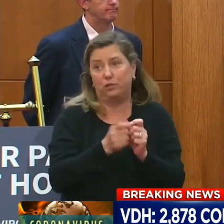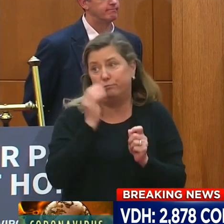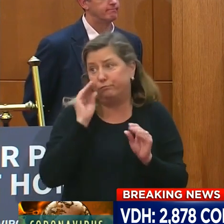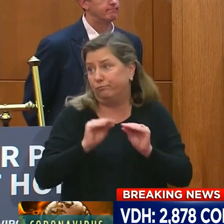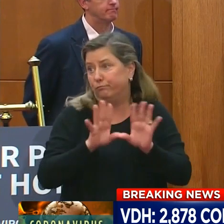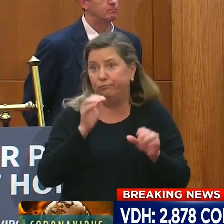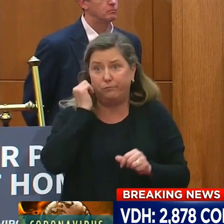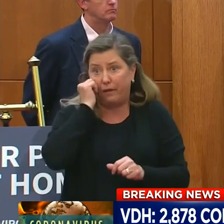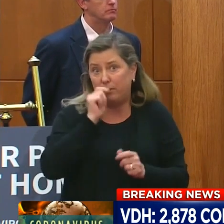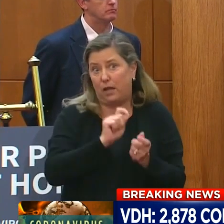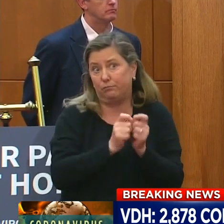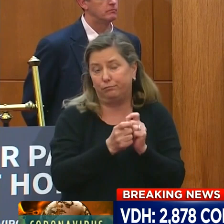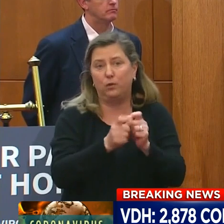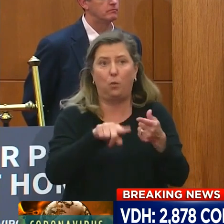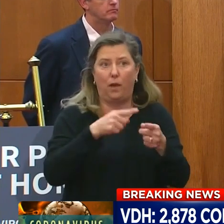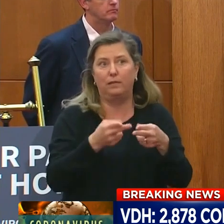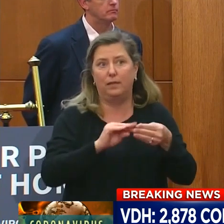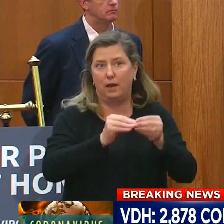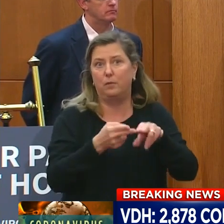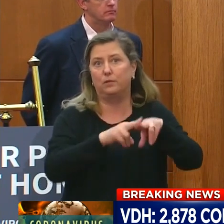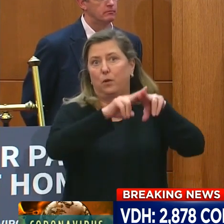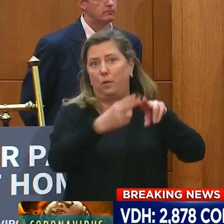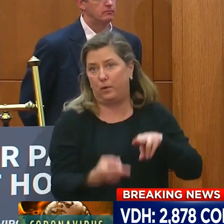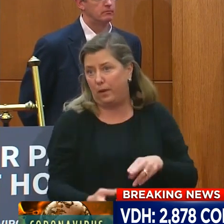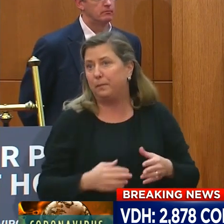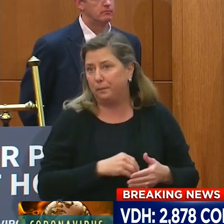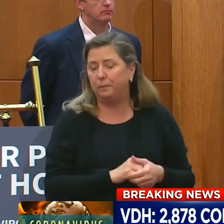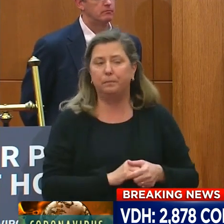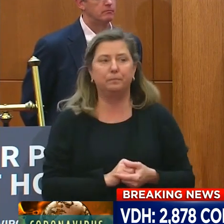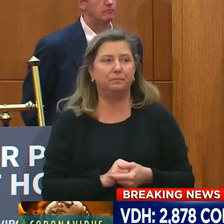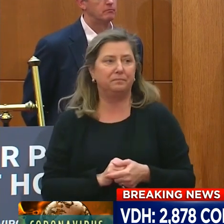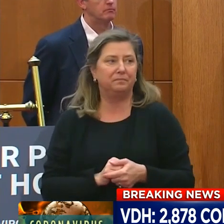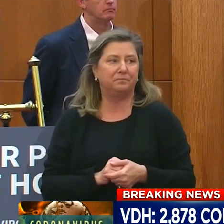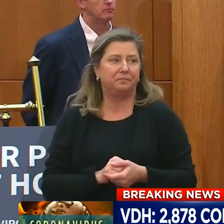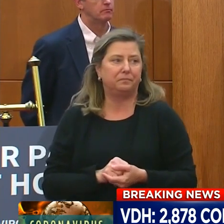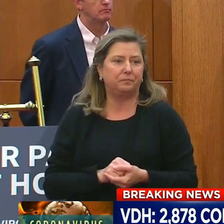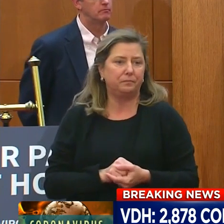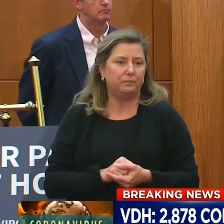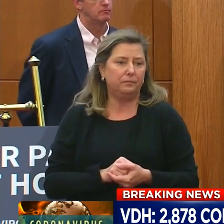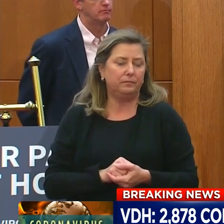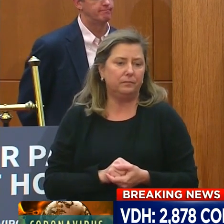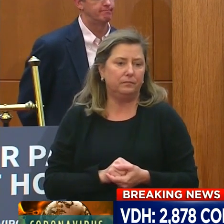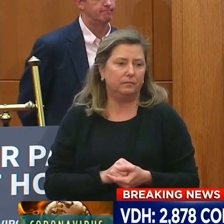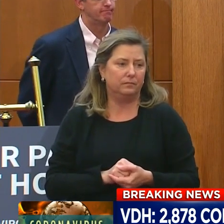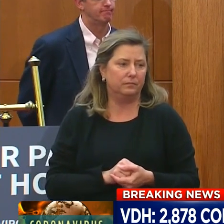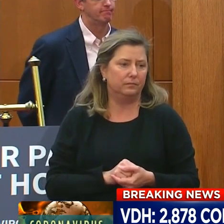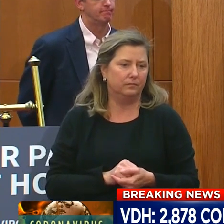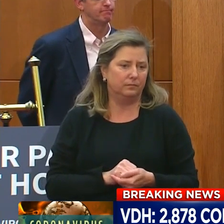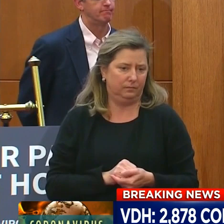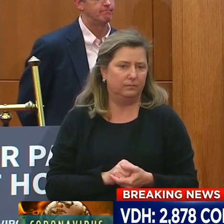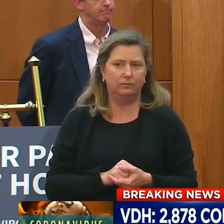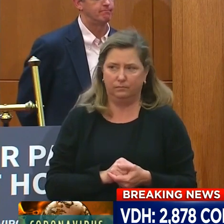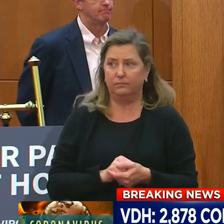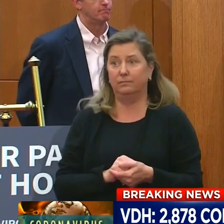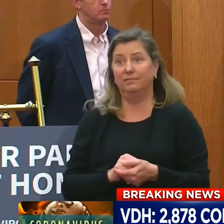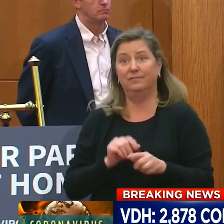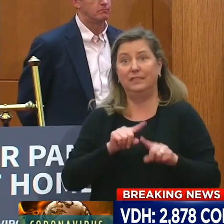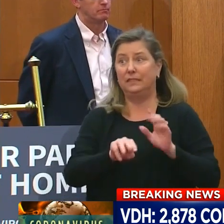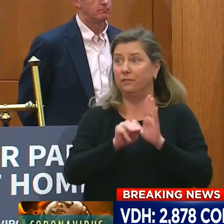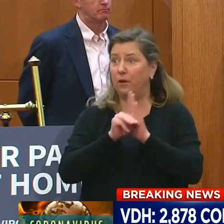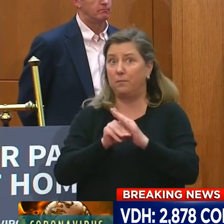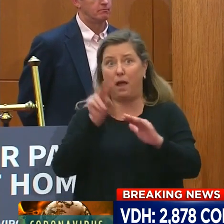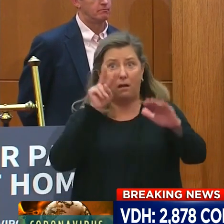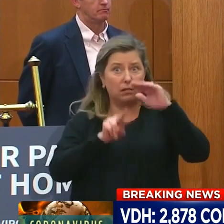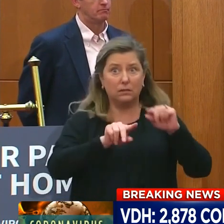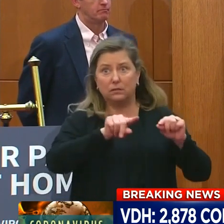as the census goes up and down. The models are changing all the time because the